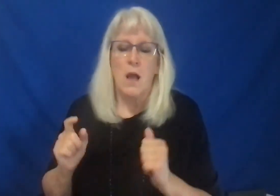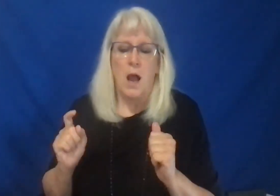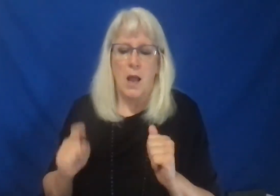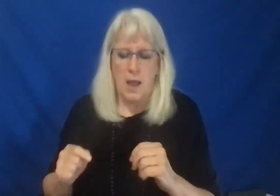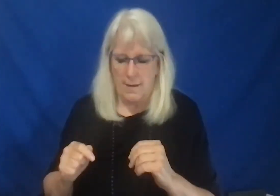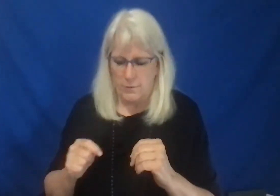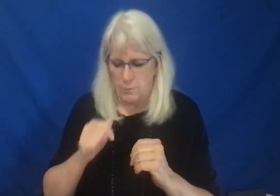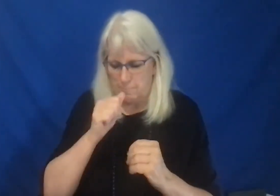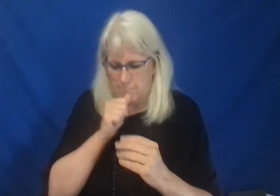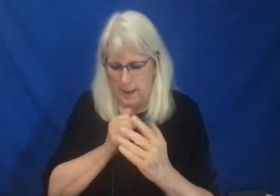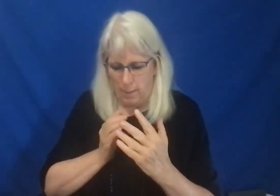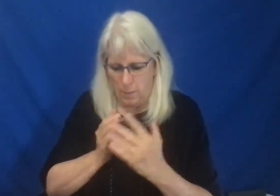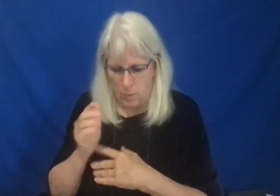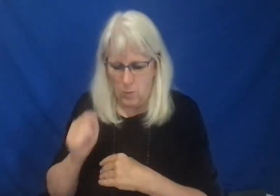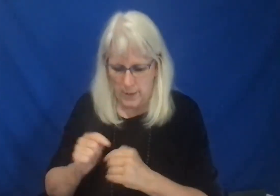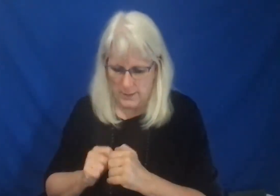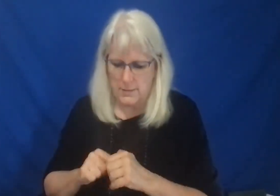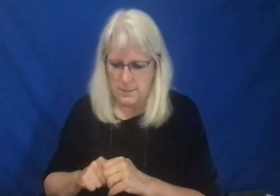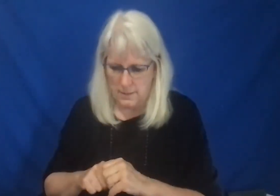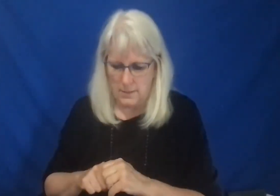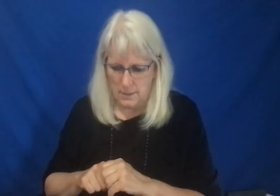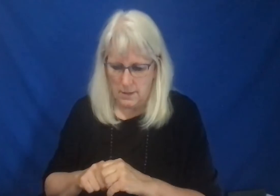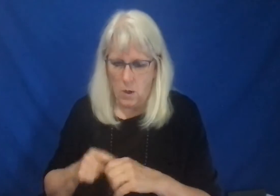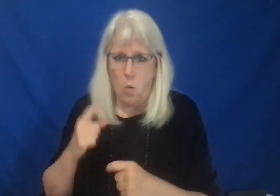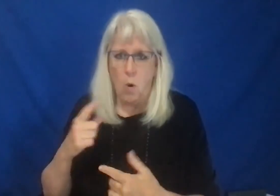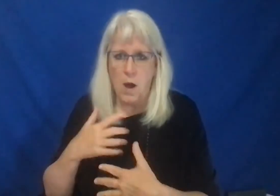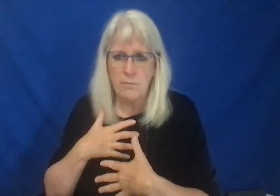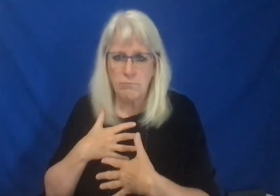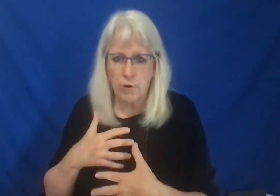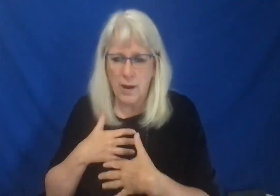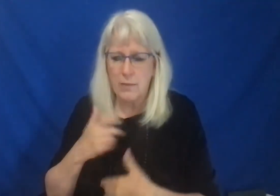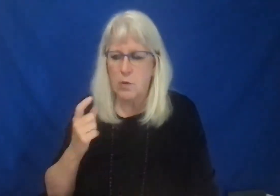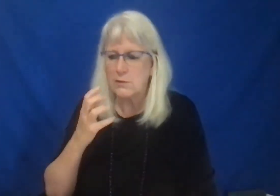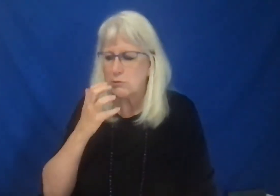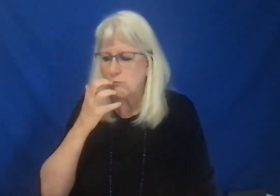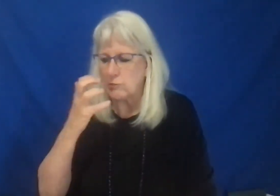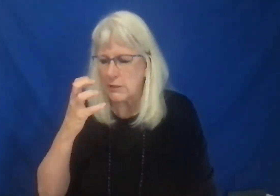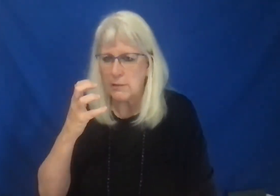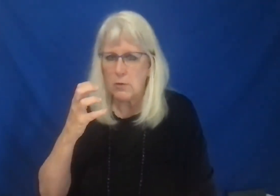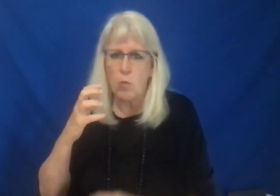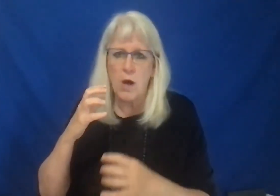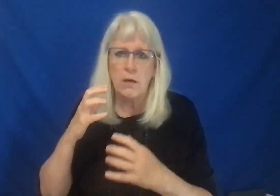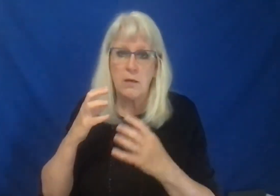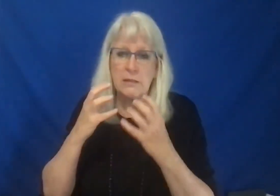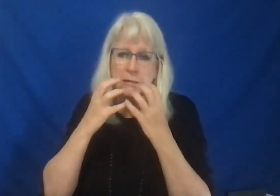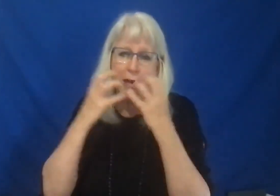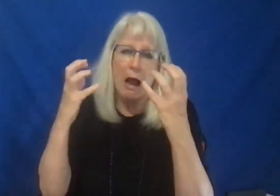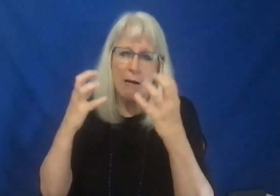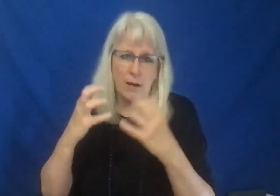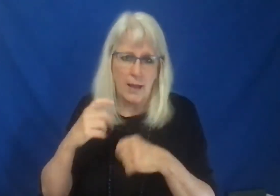through this one breath, one scream, one animalistic cry at a time. And I didn't know what that was